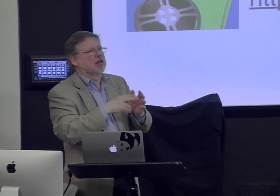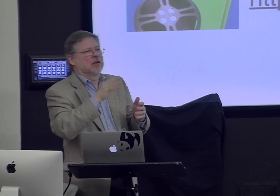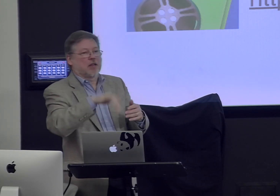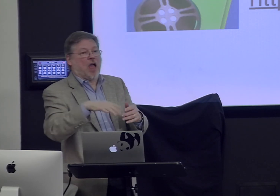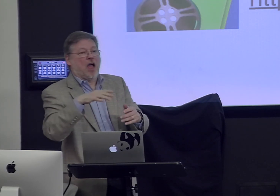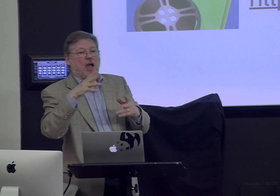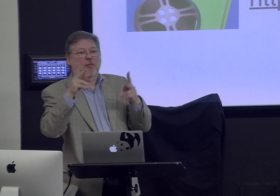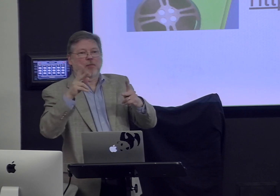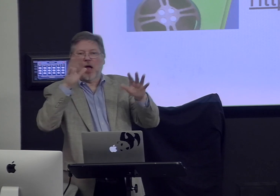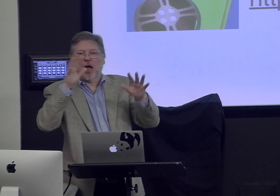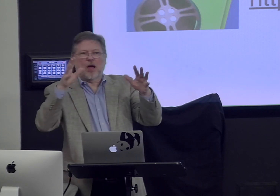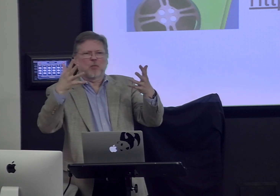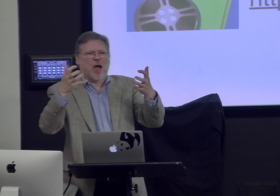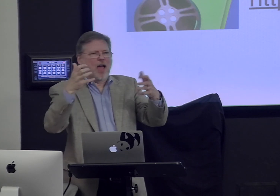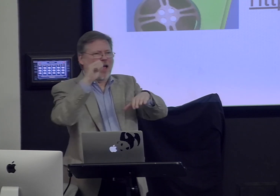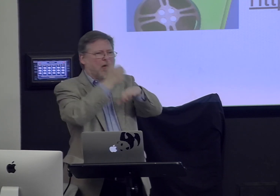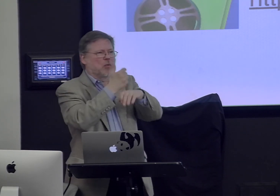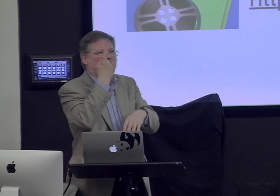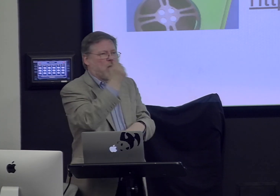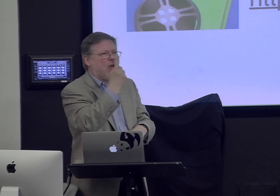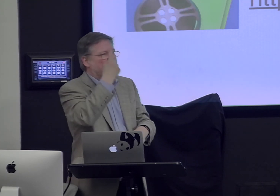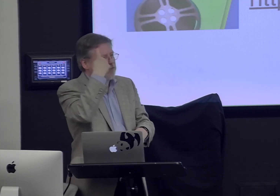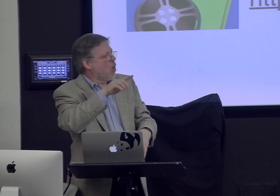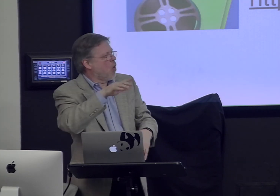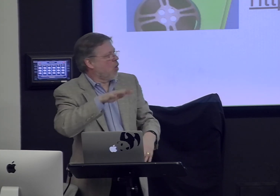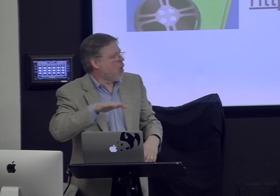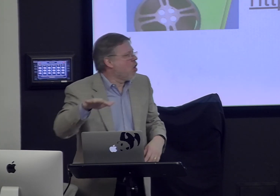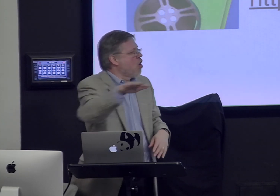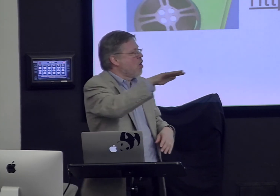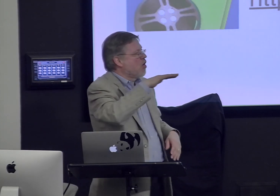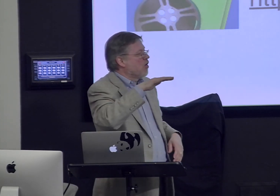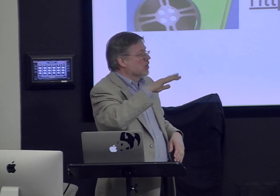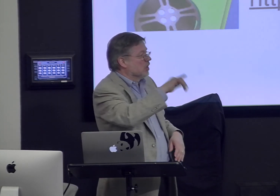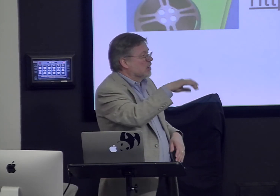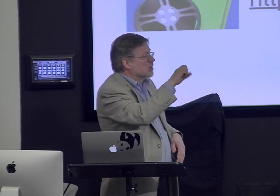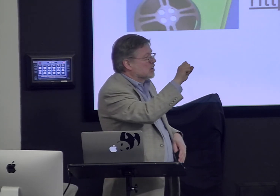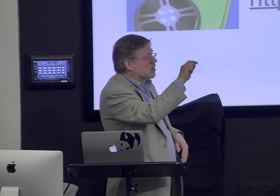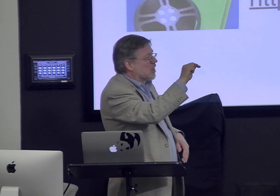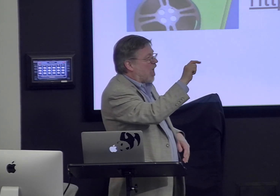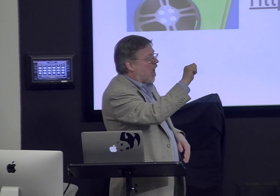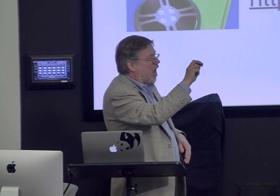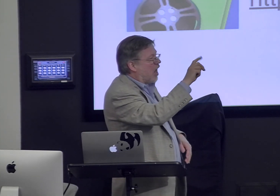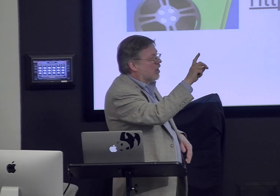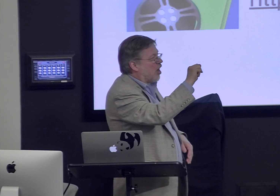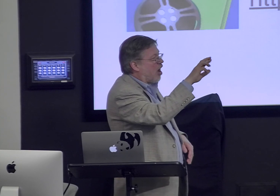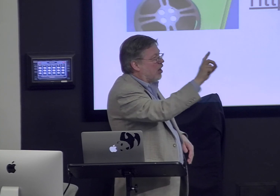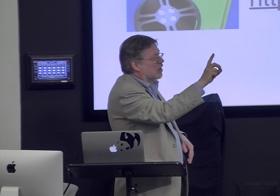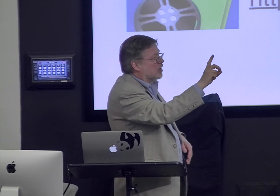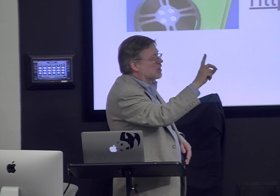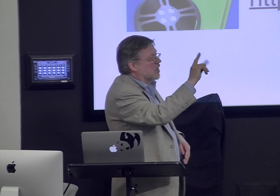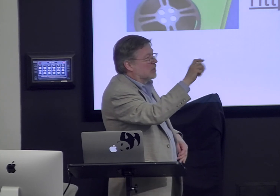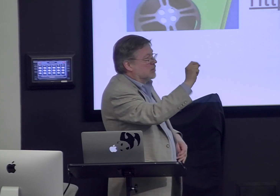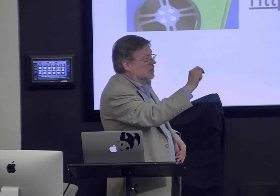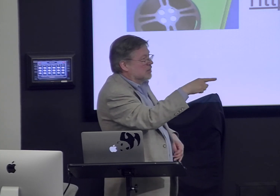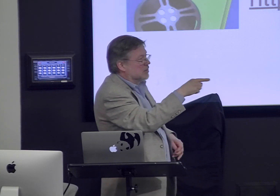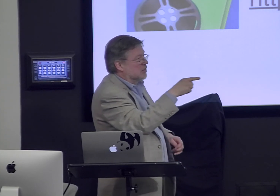national dialect. Now, when you talked about mainstream, I'm not sure exactly what you're referring to by that. Are you talking about the desire to push